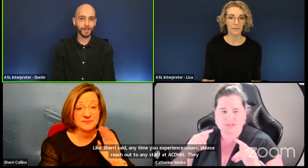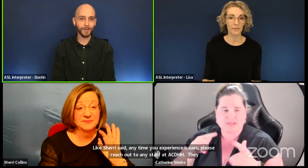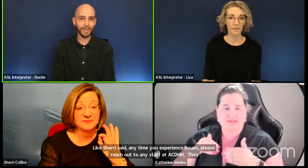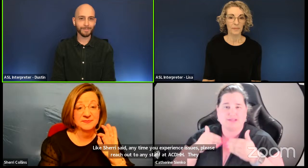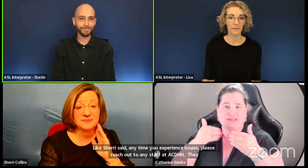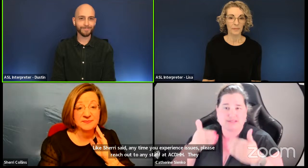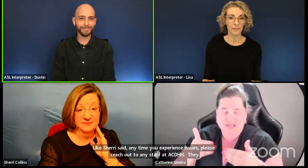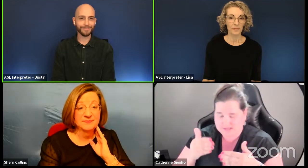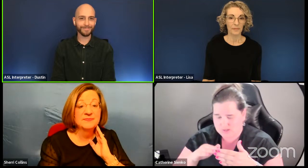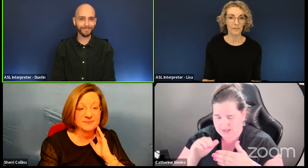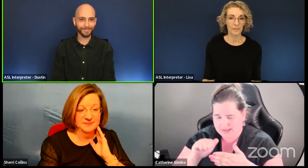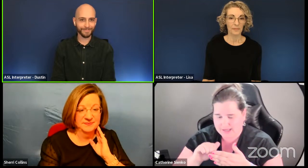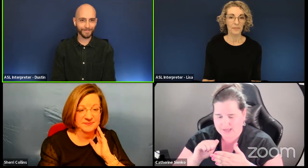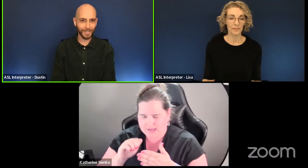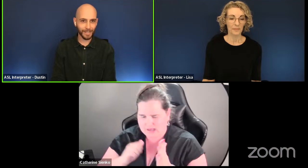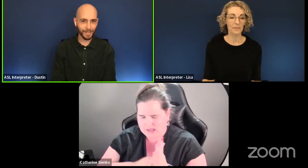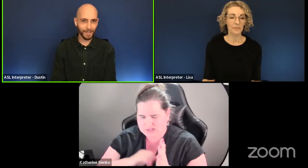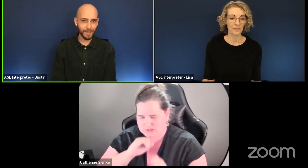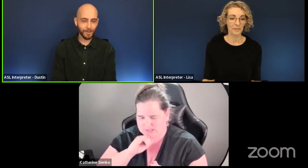All right.